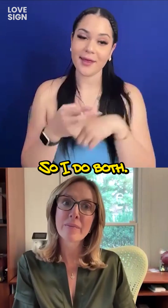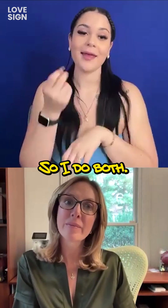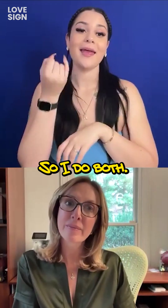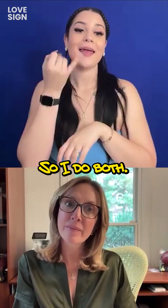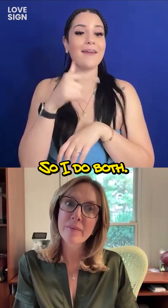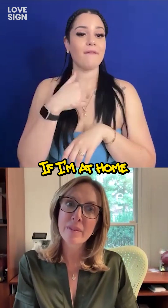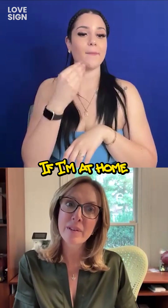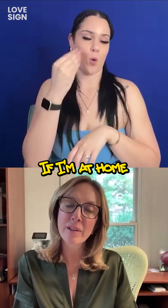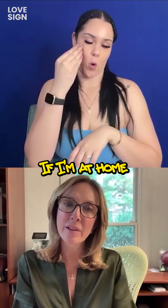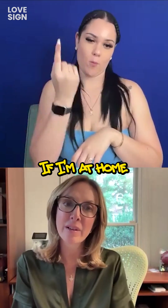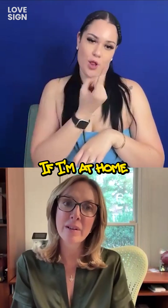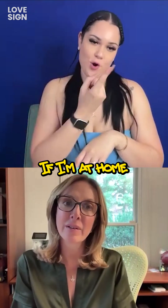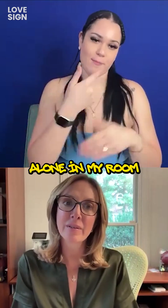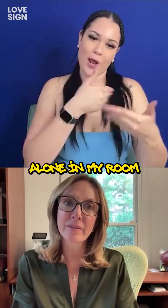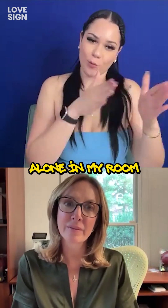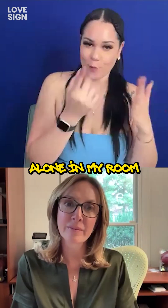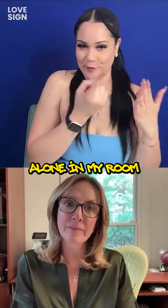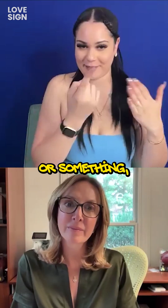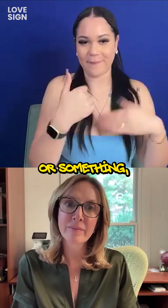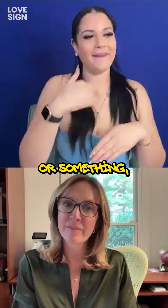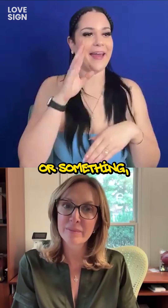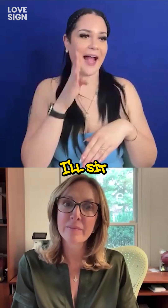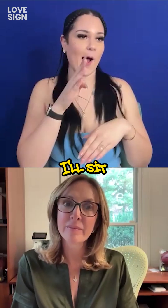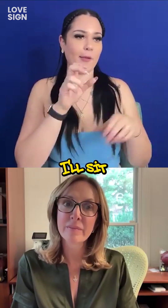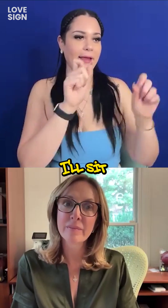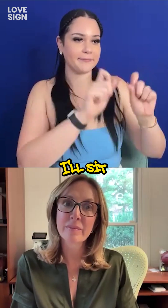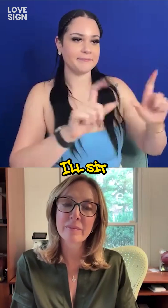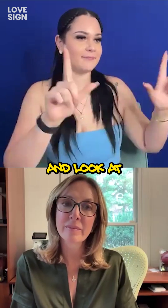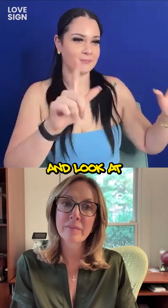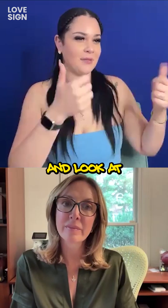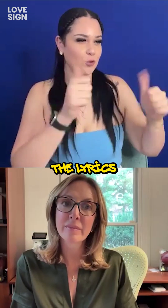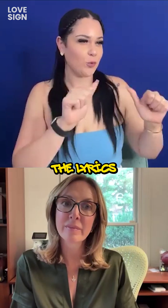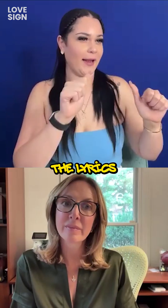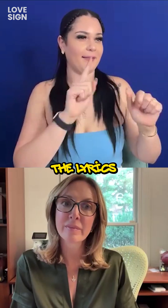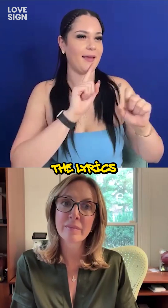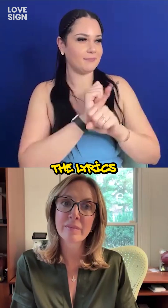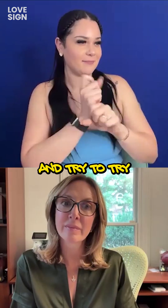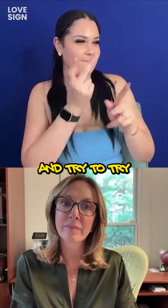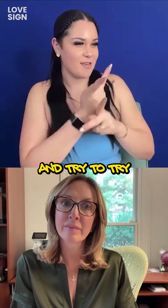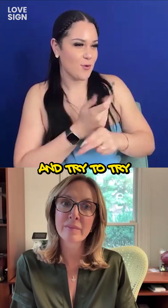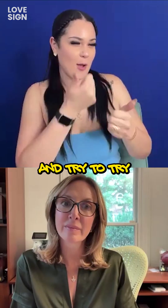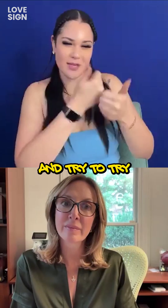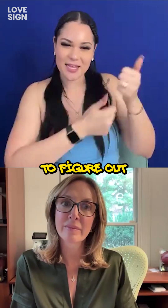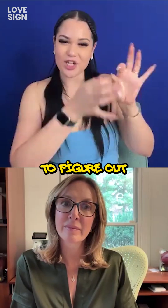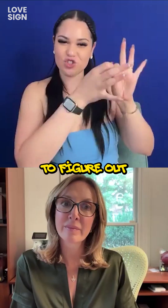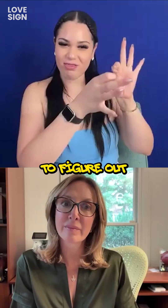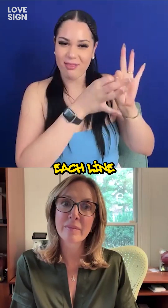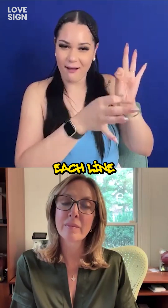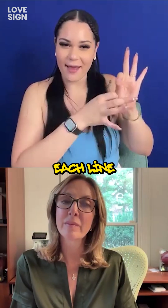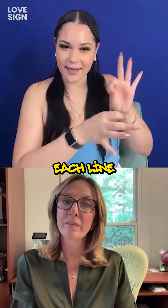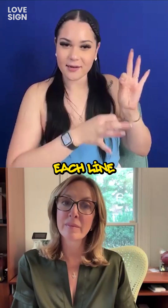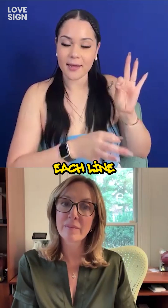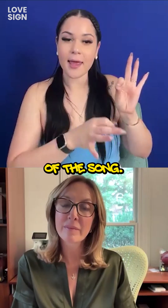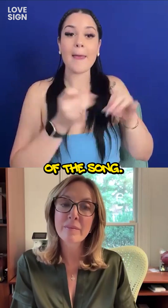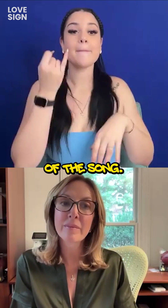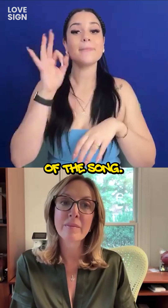So I do both. If I'm at home alone in my room or something, I'll sit and look at the lyrics and try to figure out